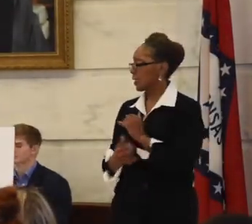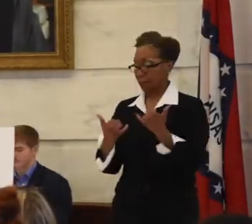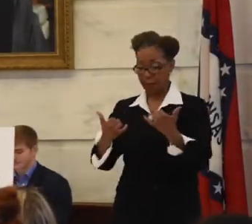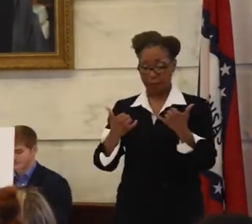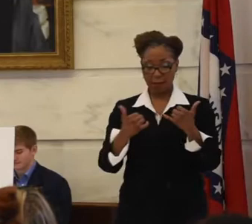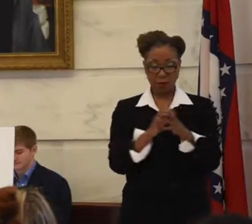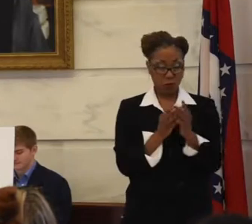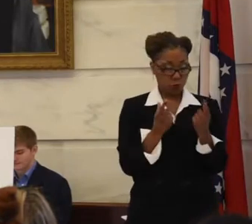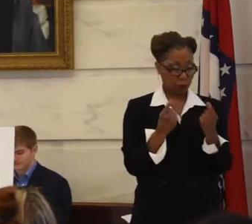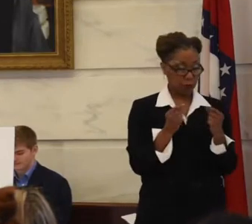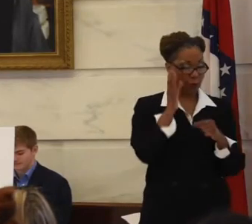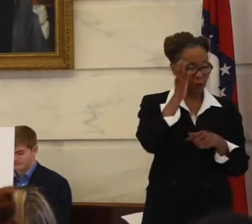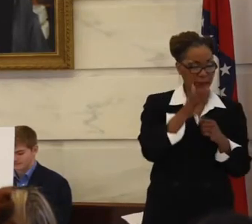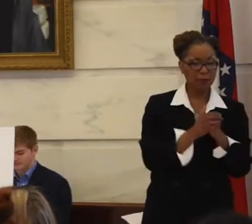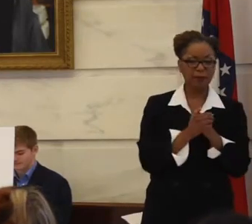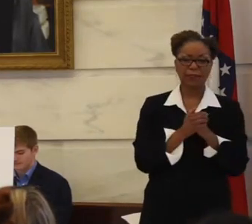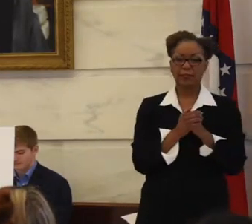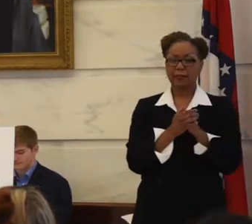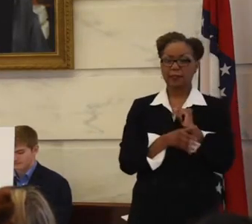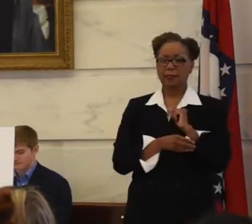Now